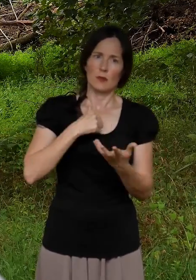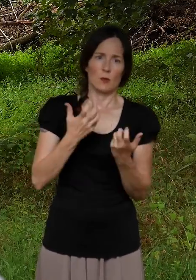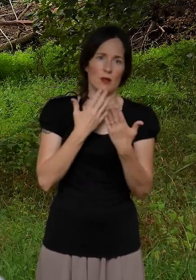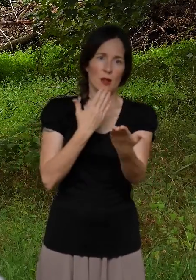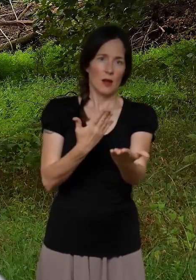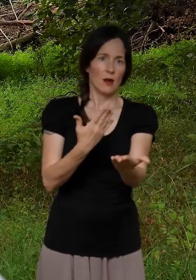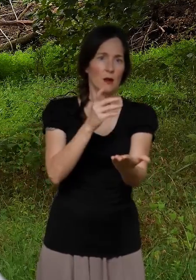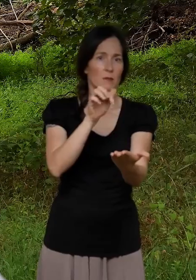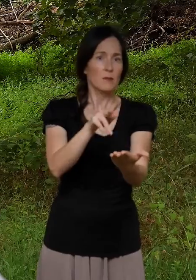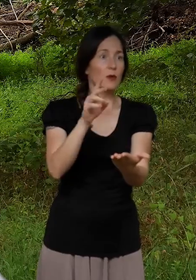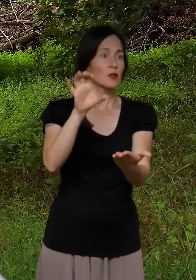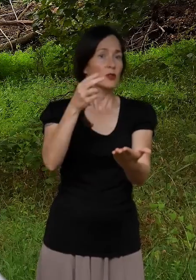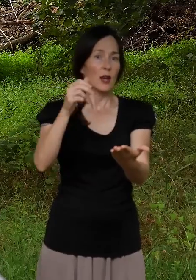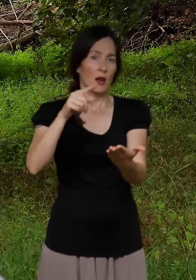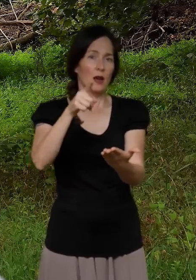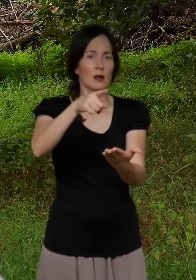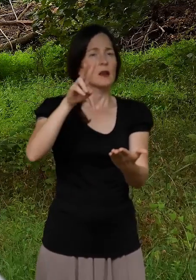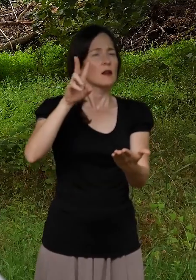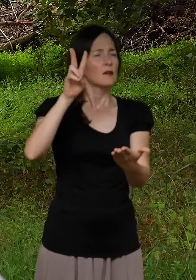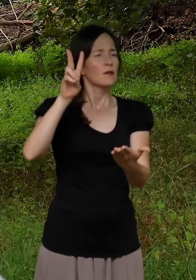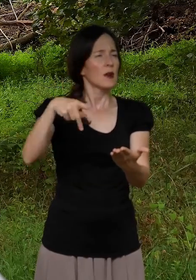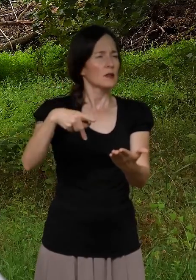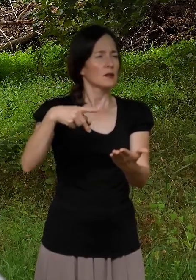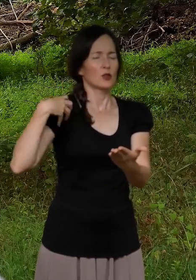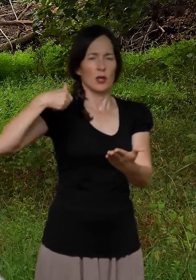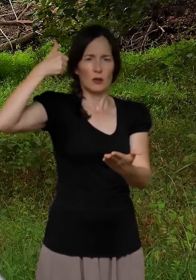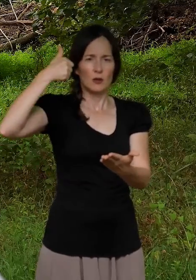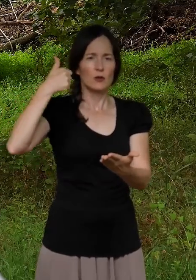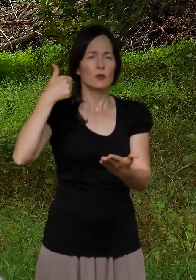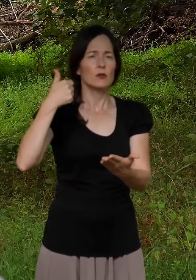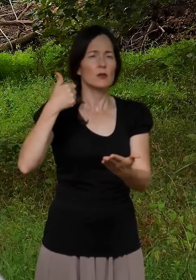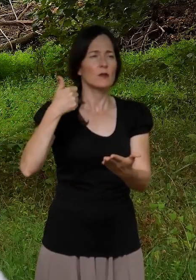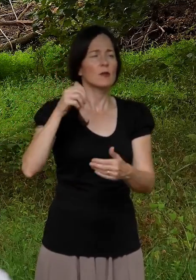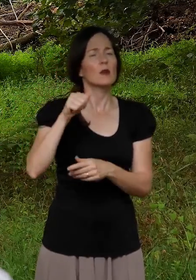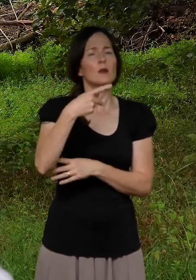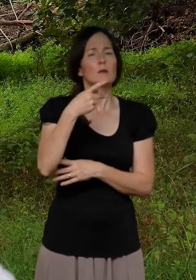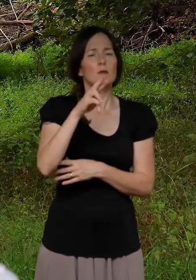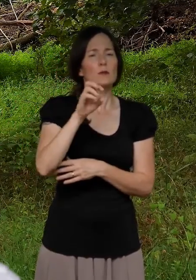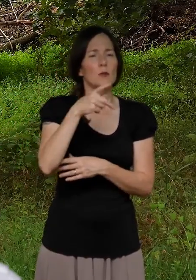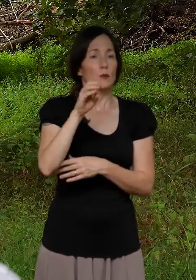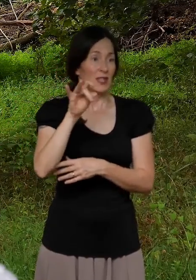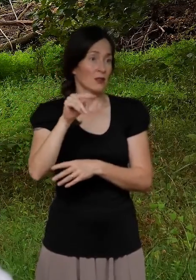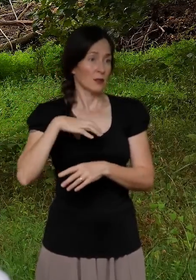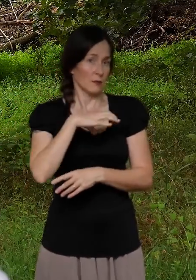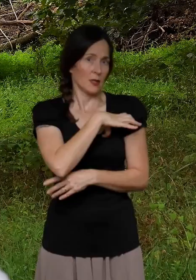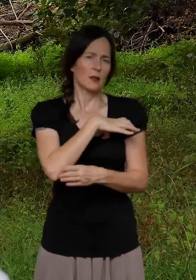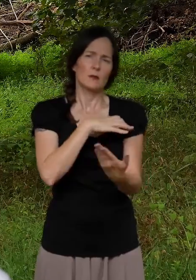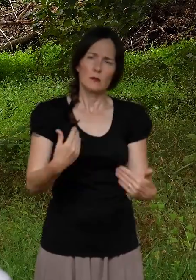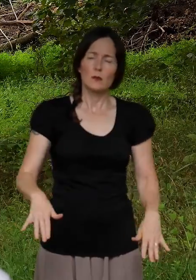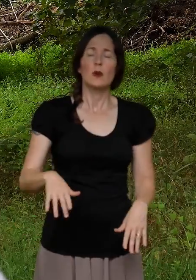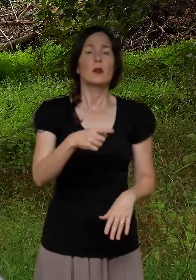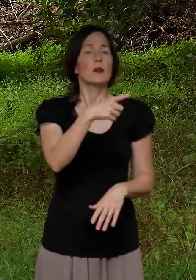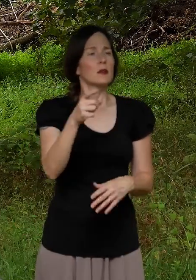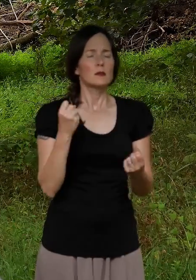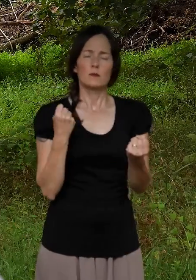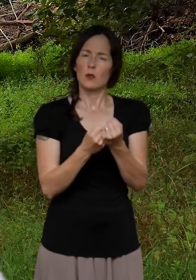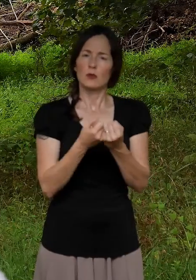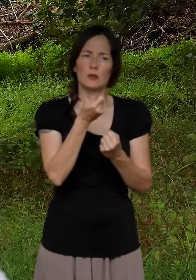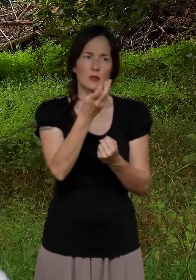that the community supports the town, the way the governor allocated funds in his last two budgets specifically for Ellicott City, the way the county